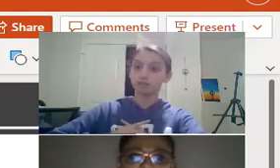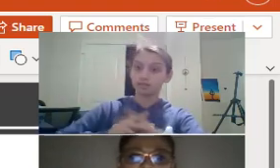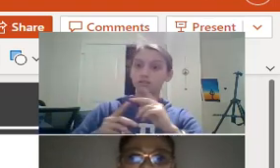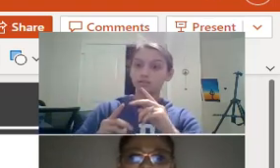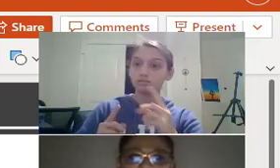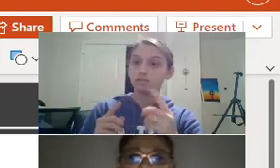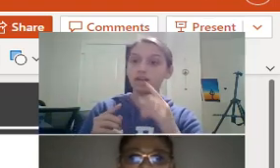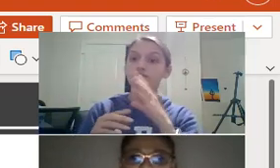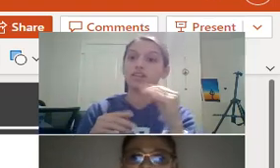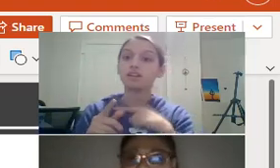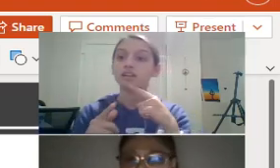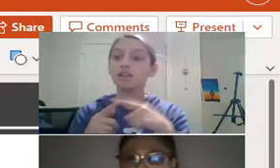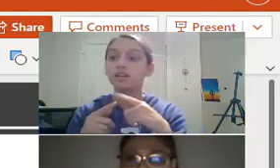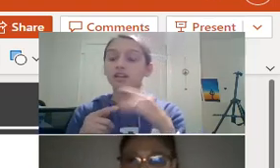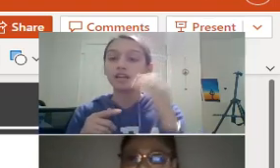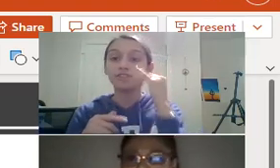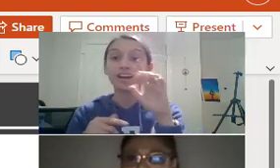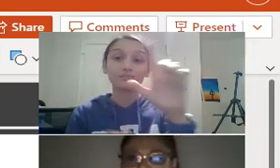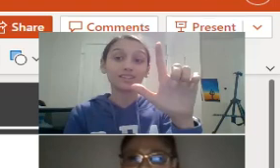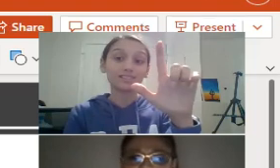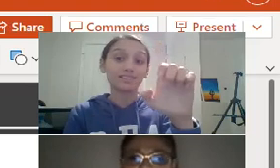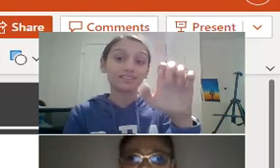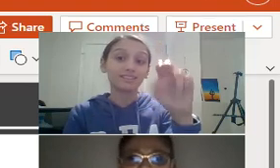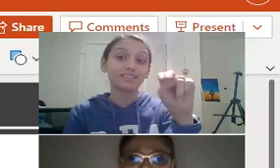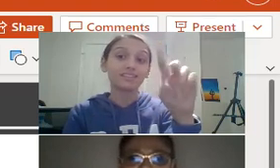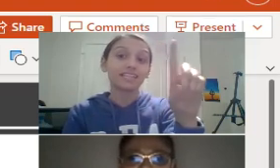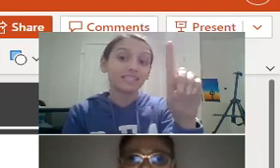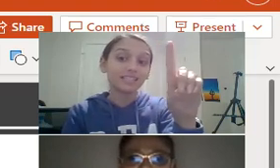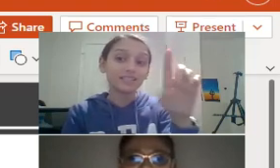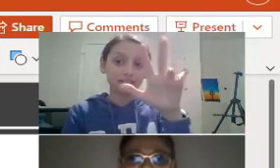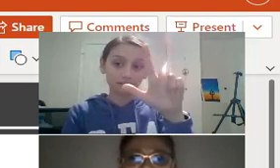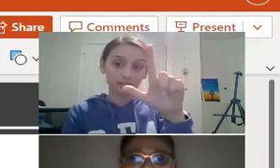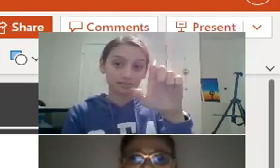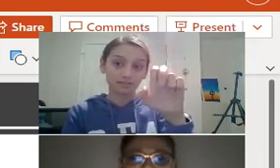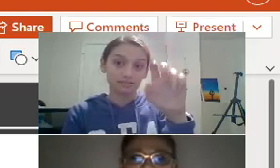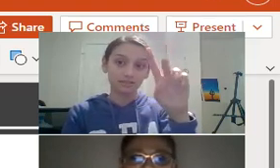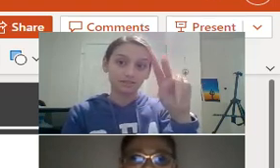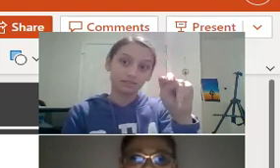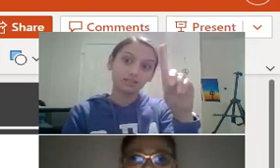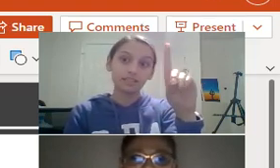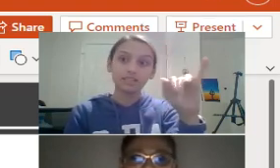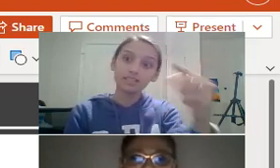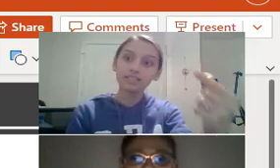me. And then if I'm lending